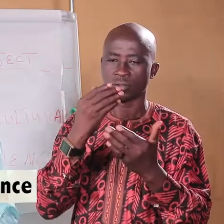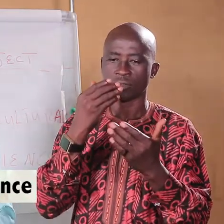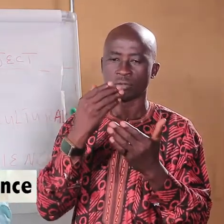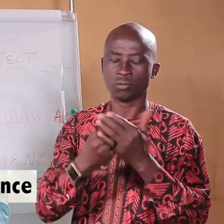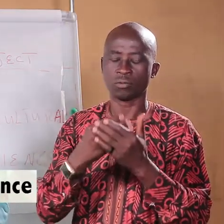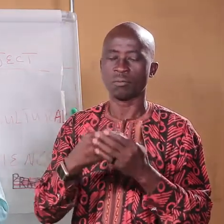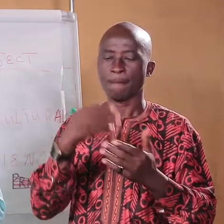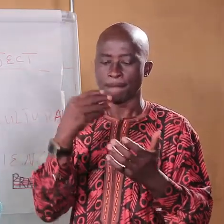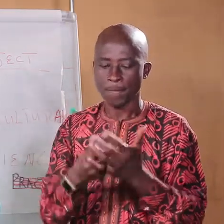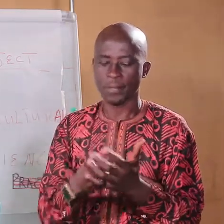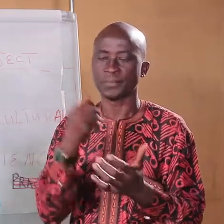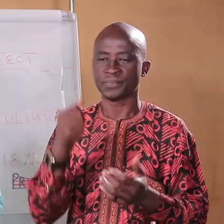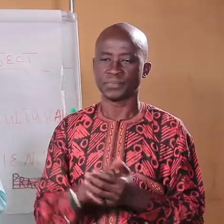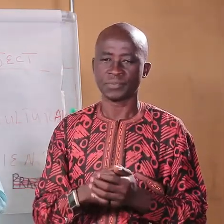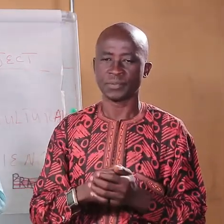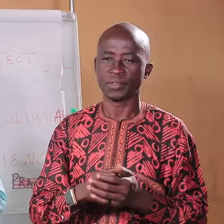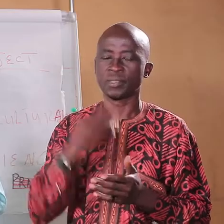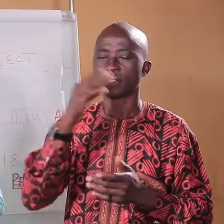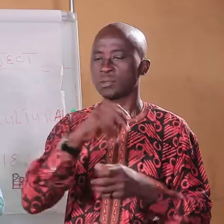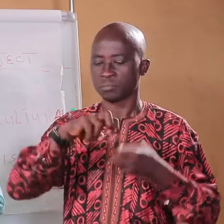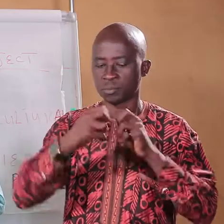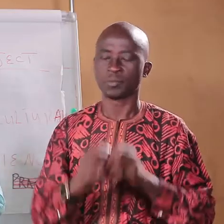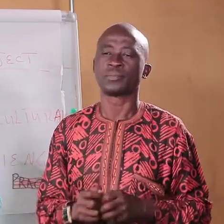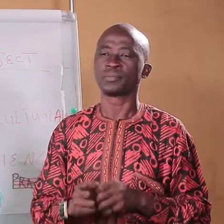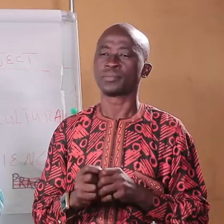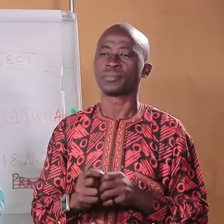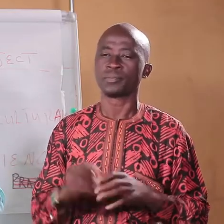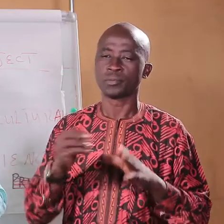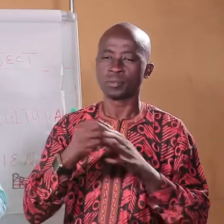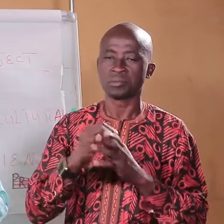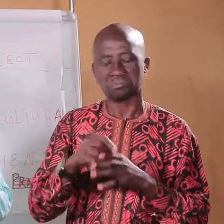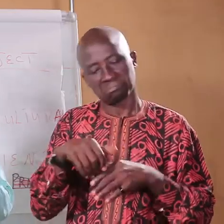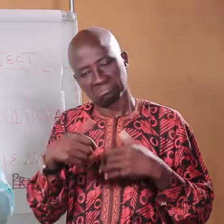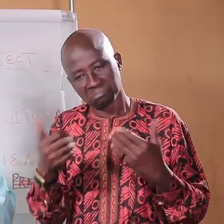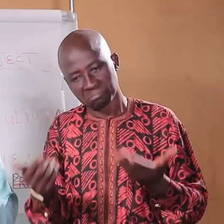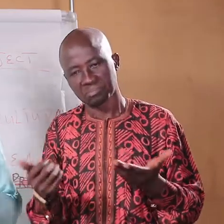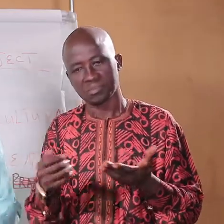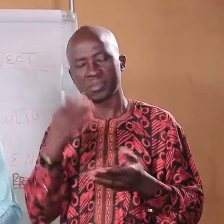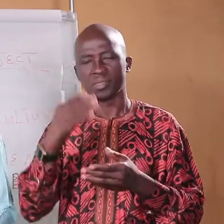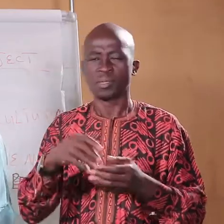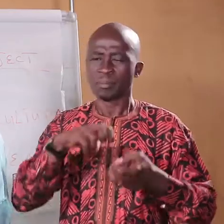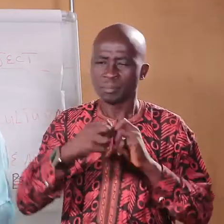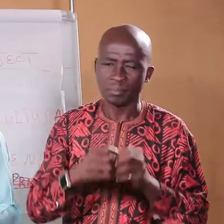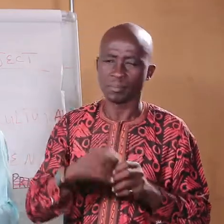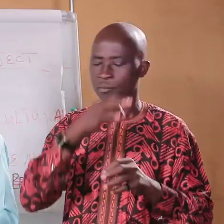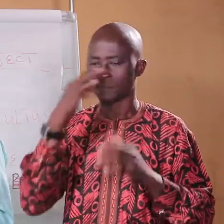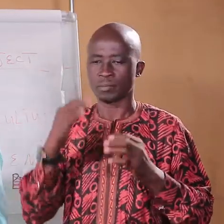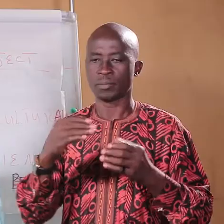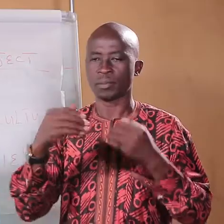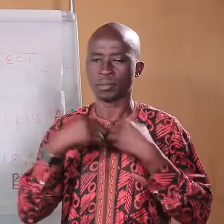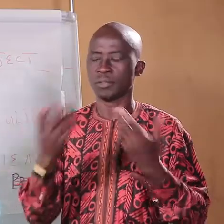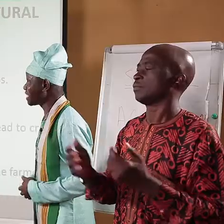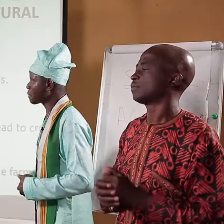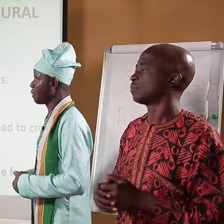big money, there is a problem. Or, in other words, there are problems the farmer